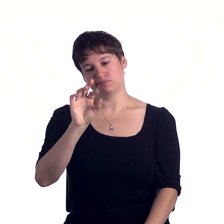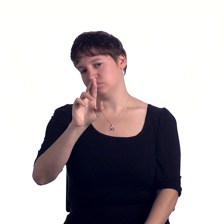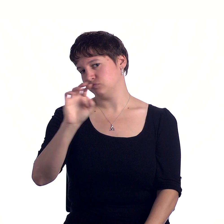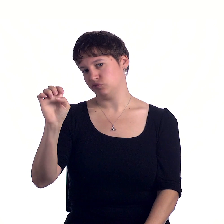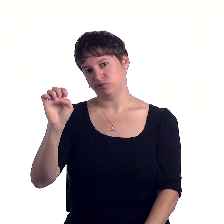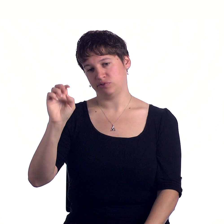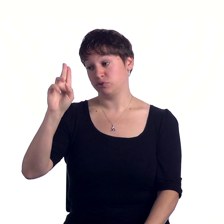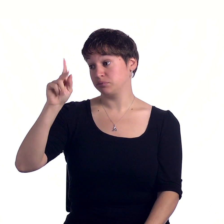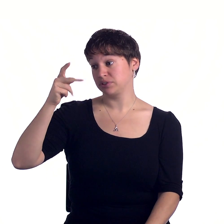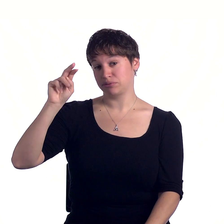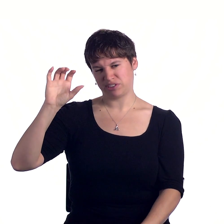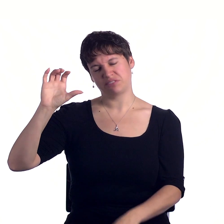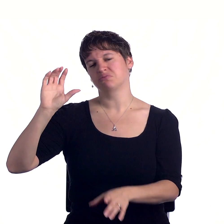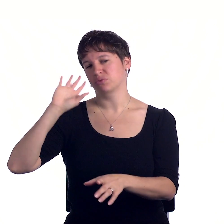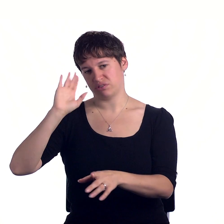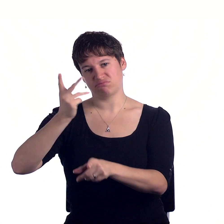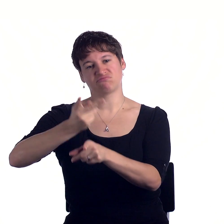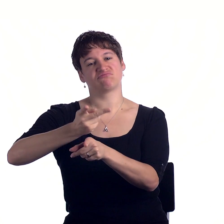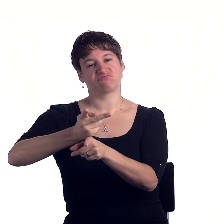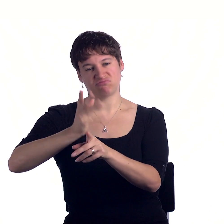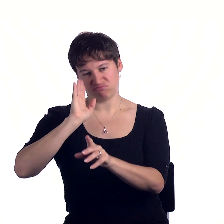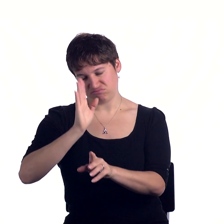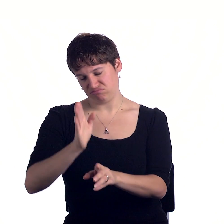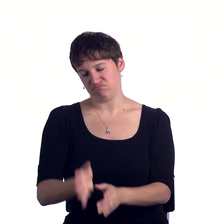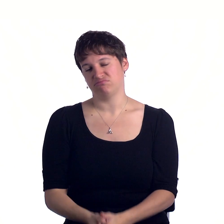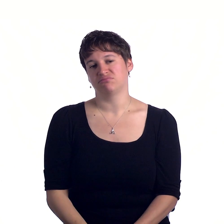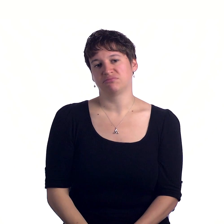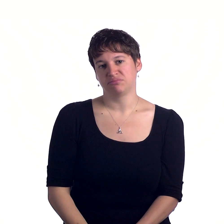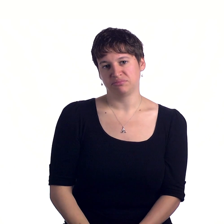provider gives communication assistance free of charge.